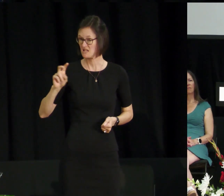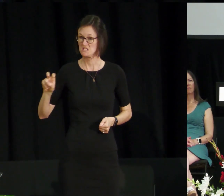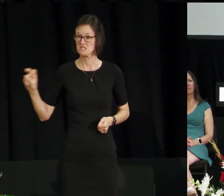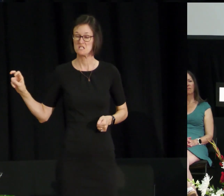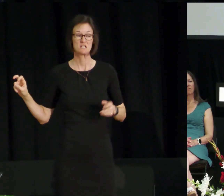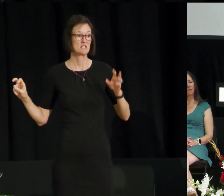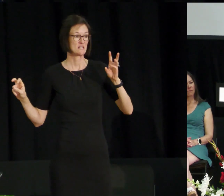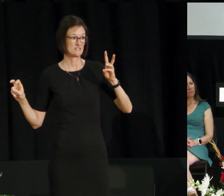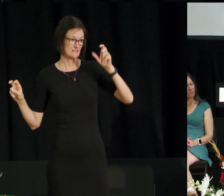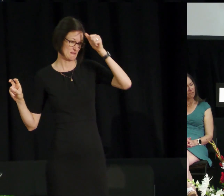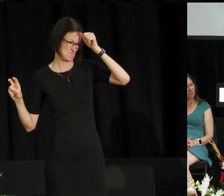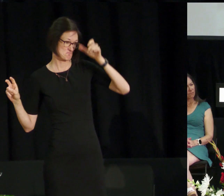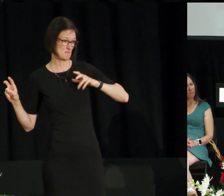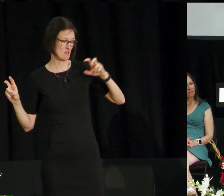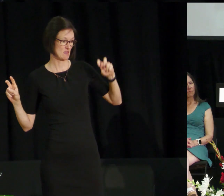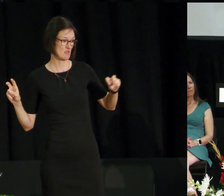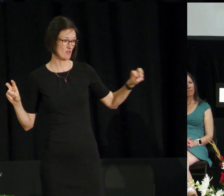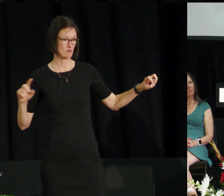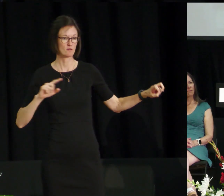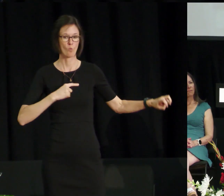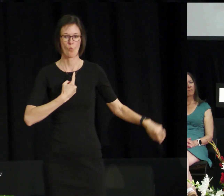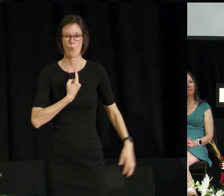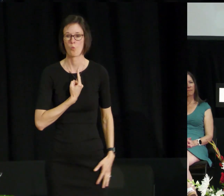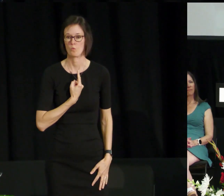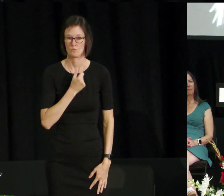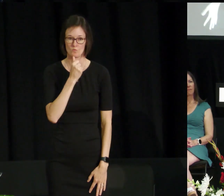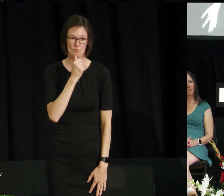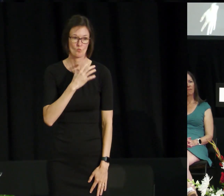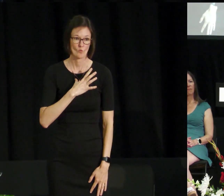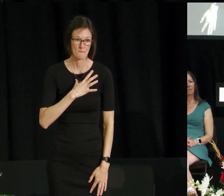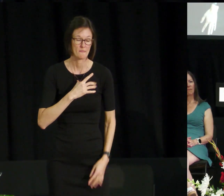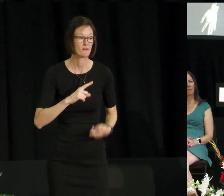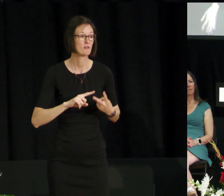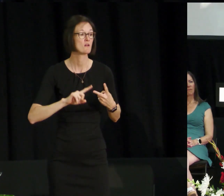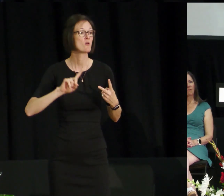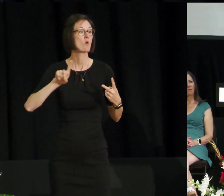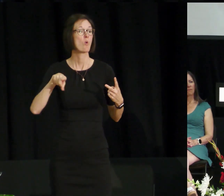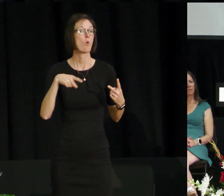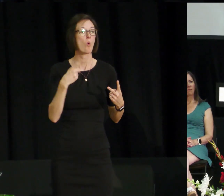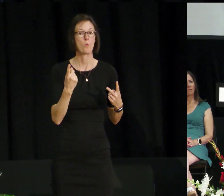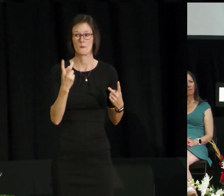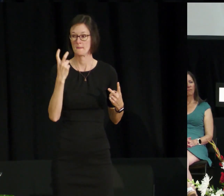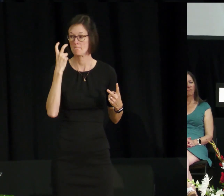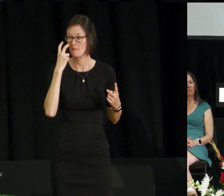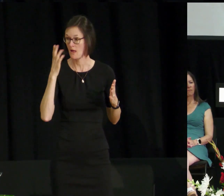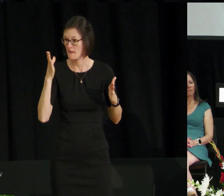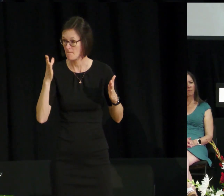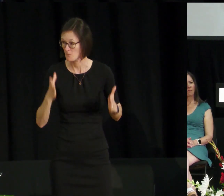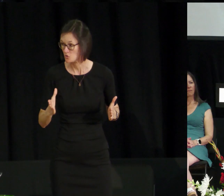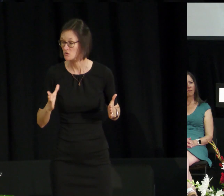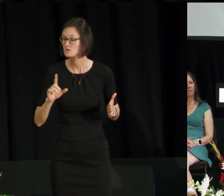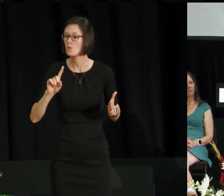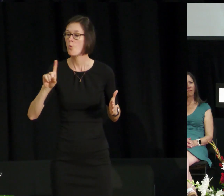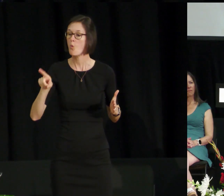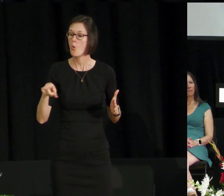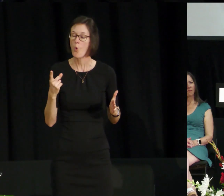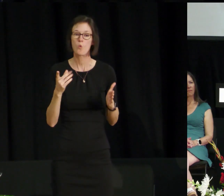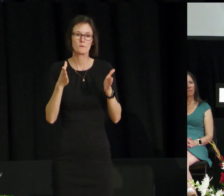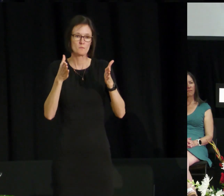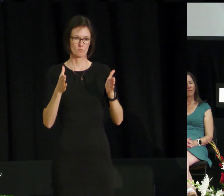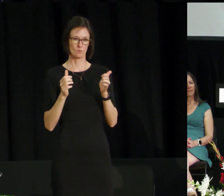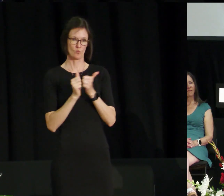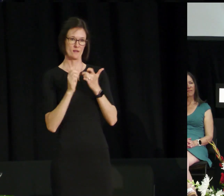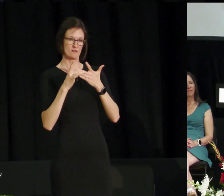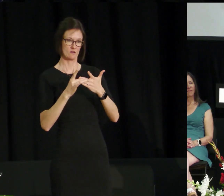And I was the only blind person With a dog And I studied the wrong questions That day